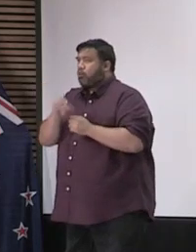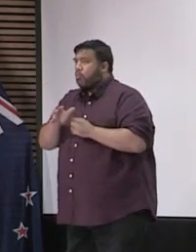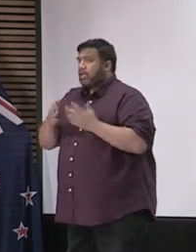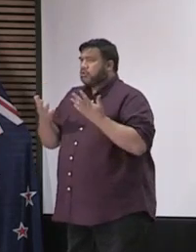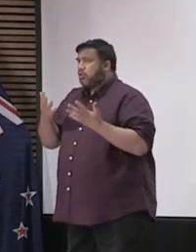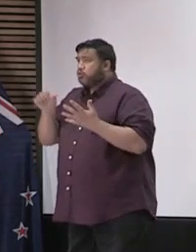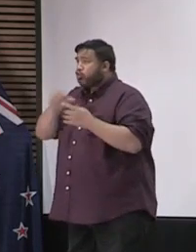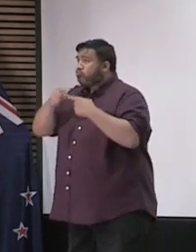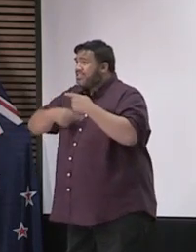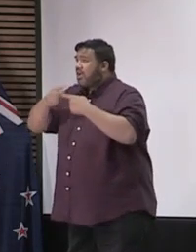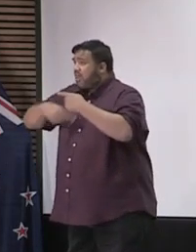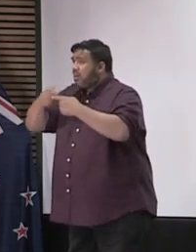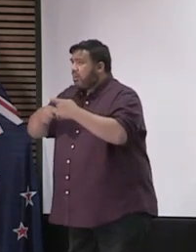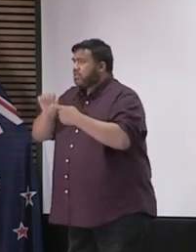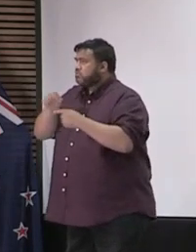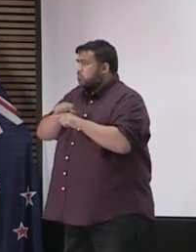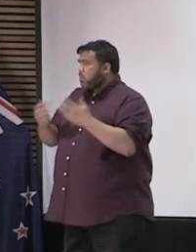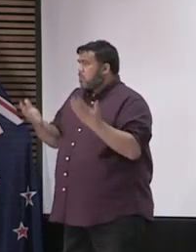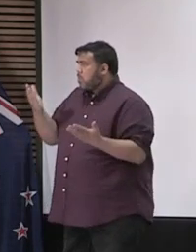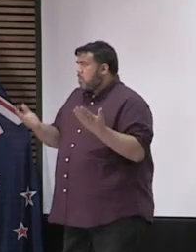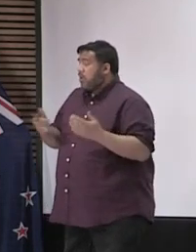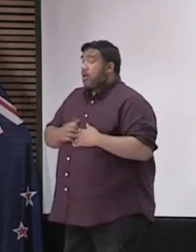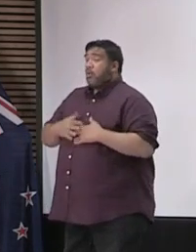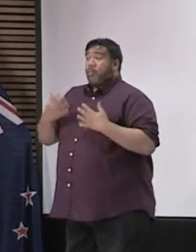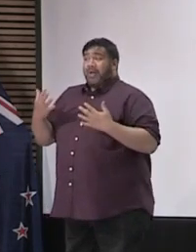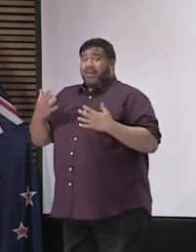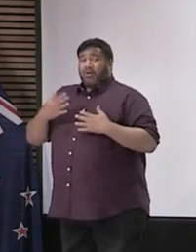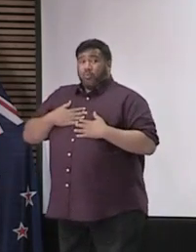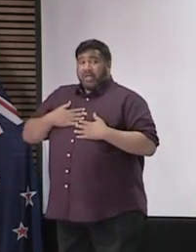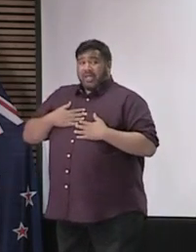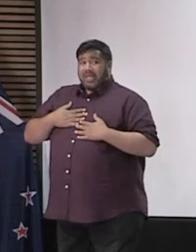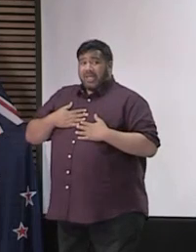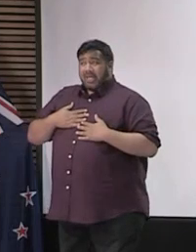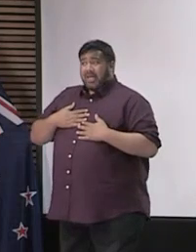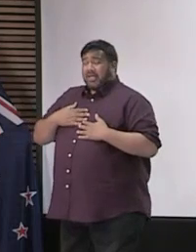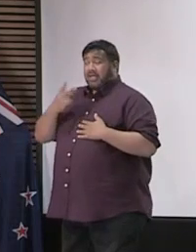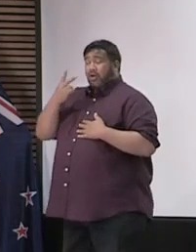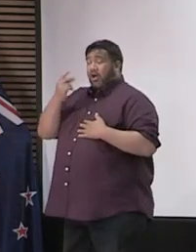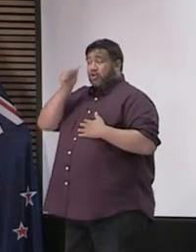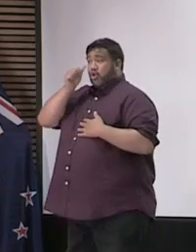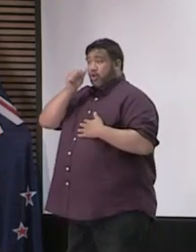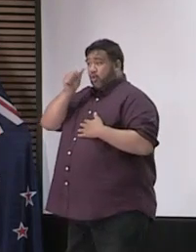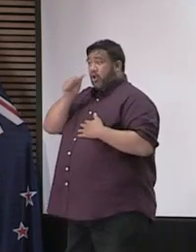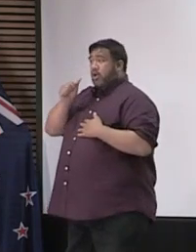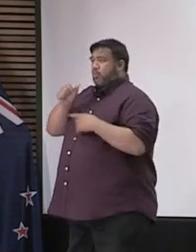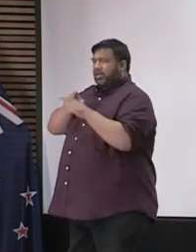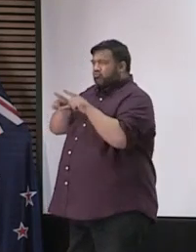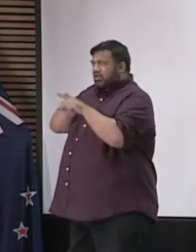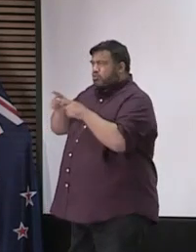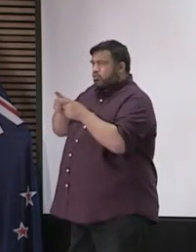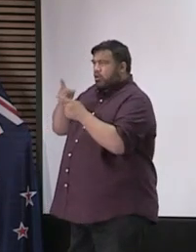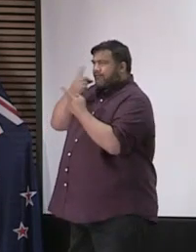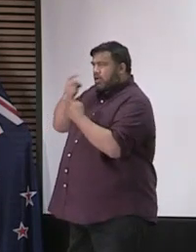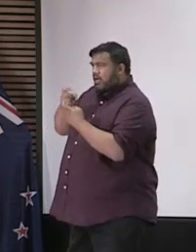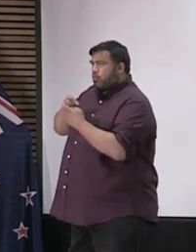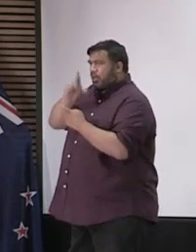work that's looking at, that we're not sponsoring, but there is some work looking at whether you can clean and reuse PPE.